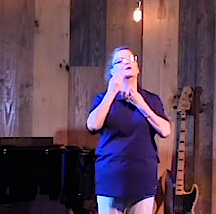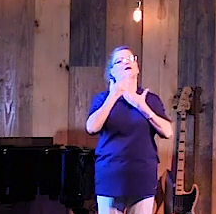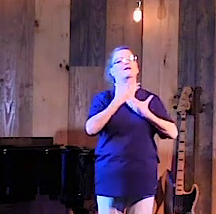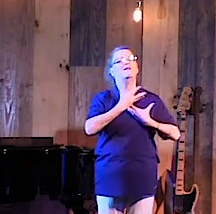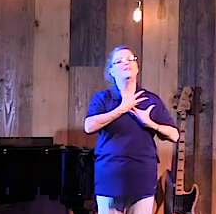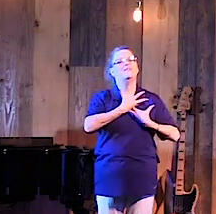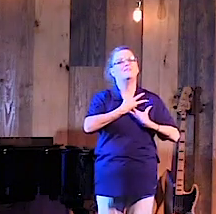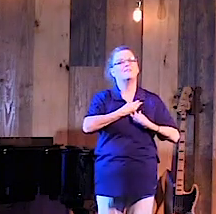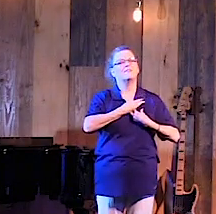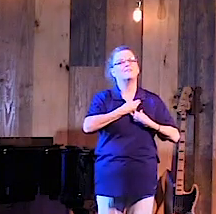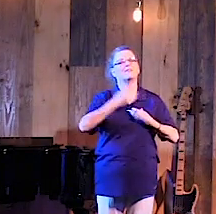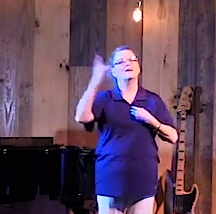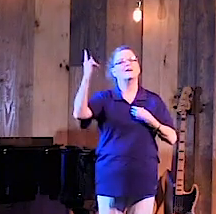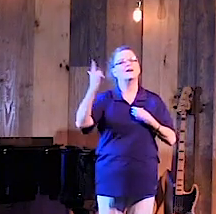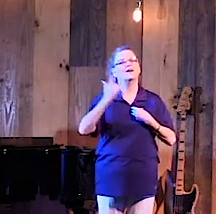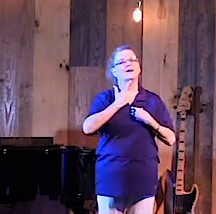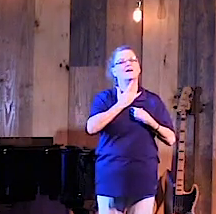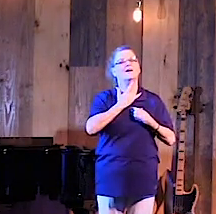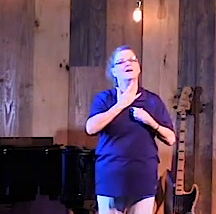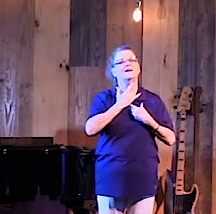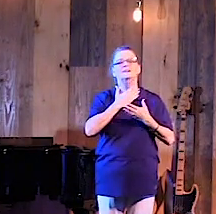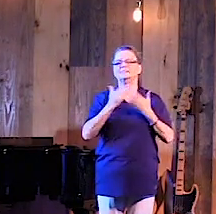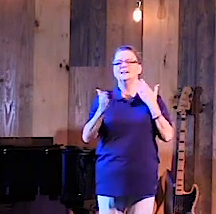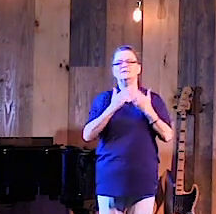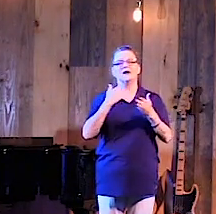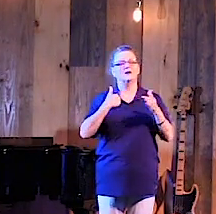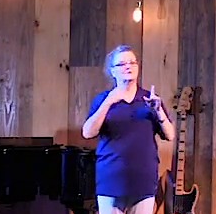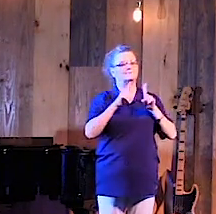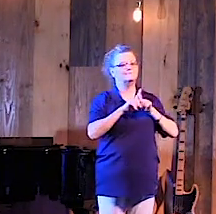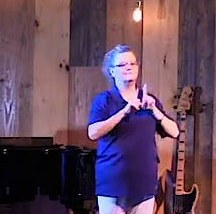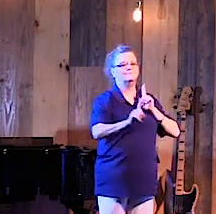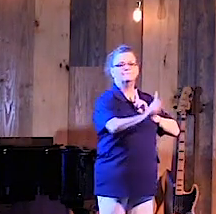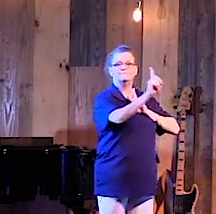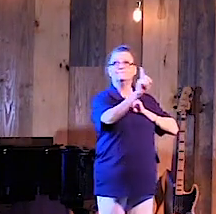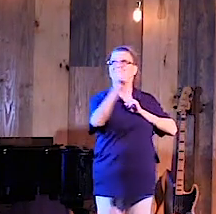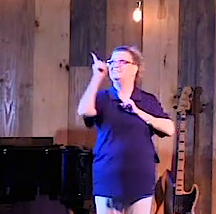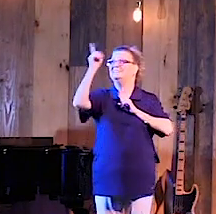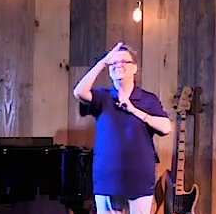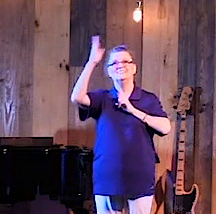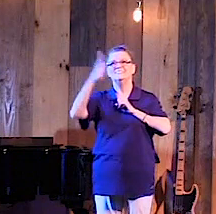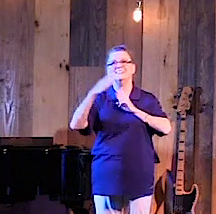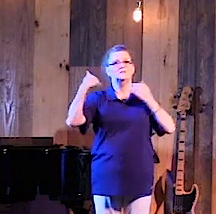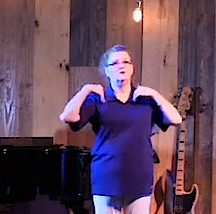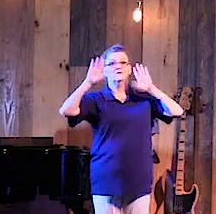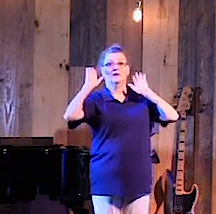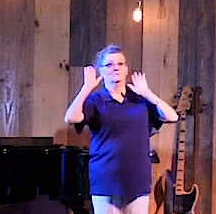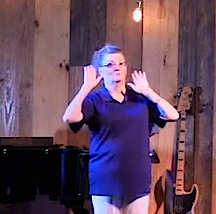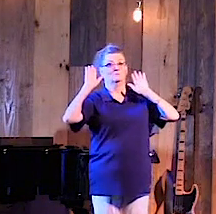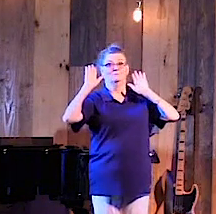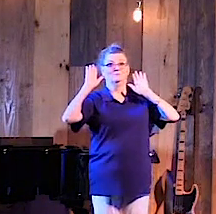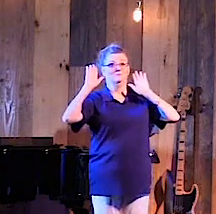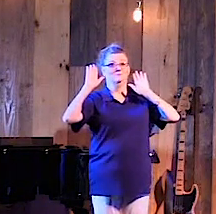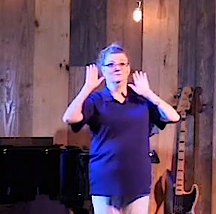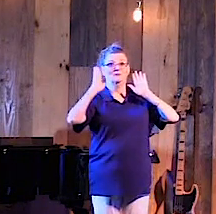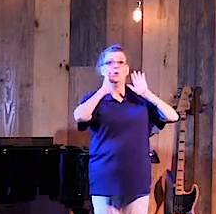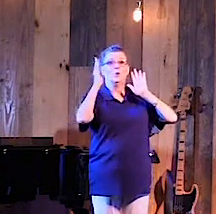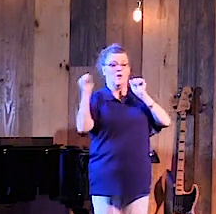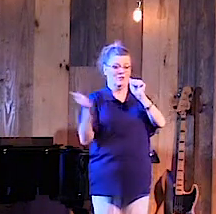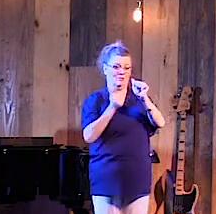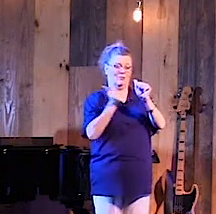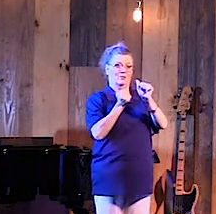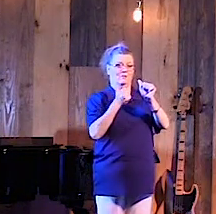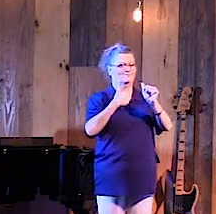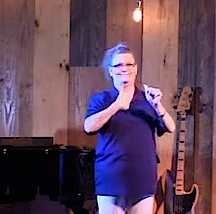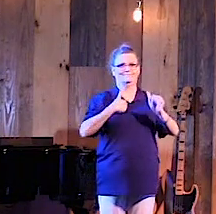love, telling you that though you've run away, he's never given up on you? You see, I wasn't raised in the